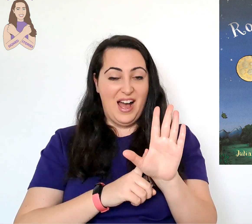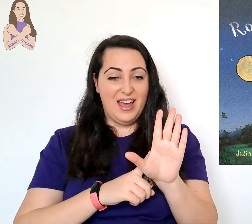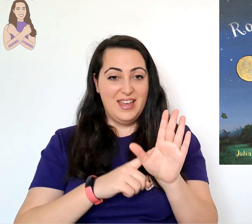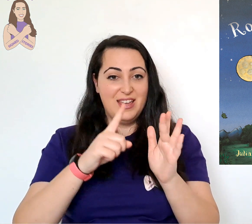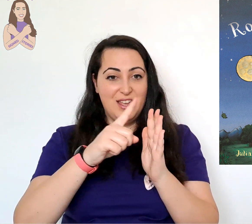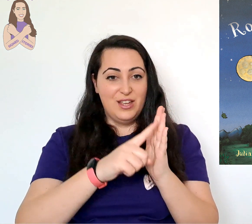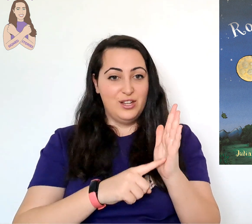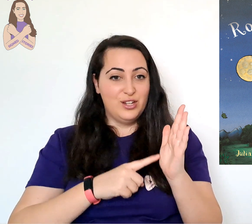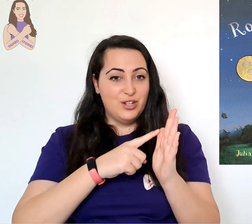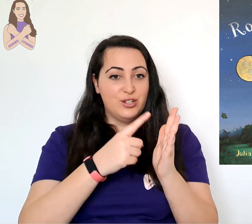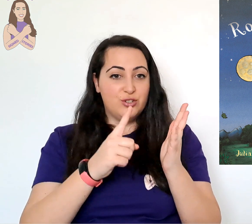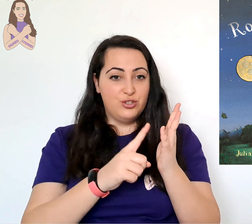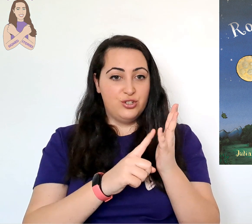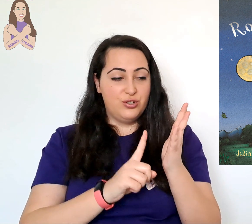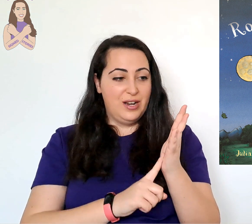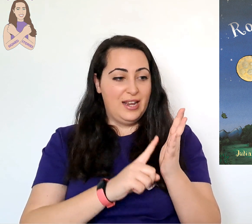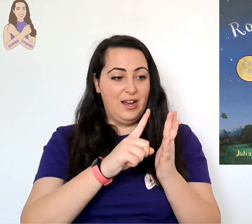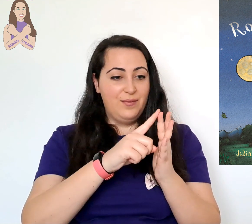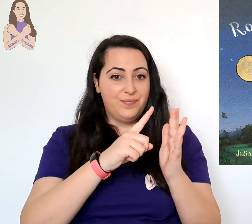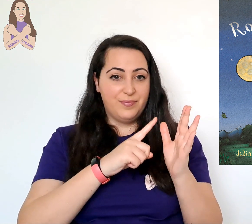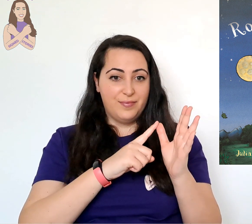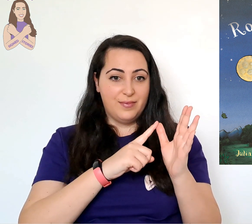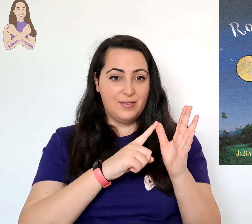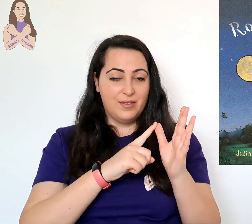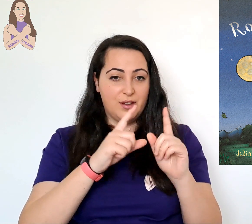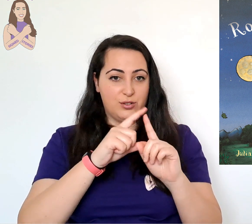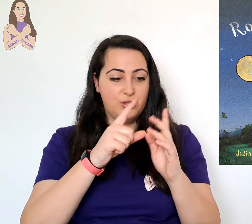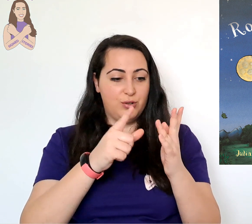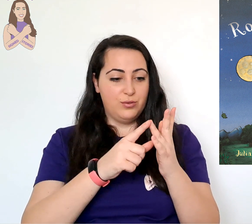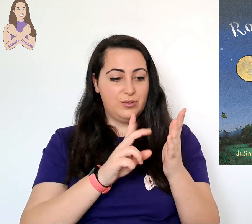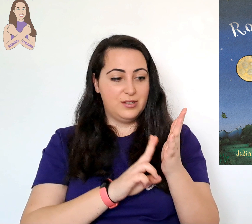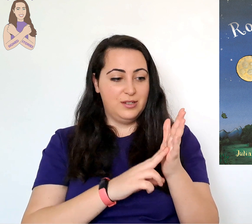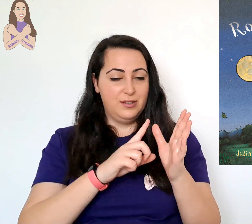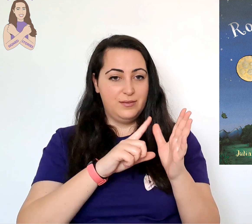by Julia Donaldson